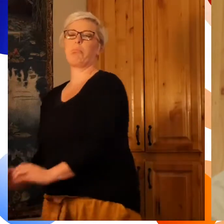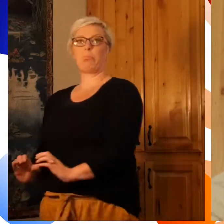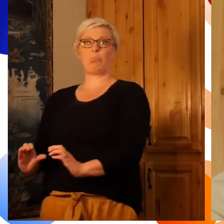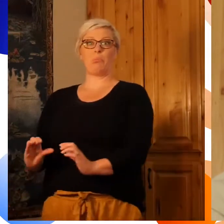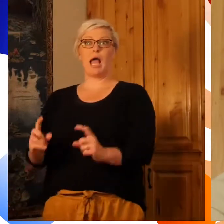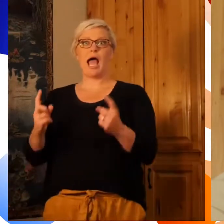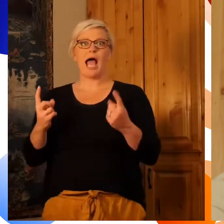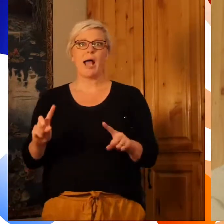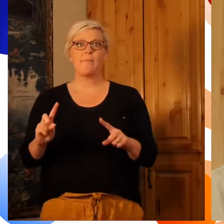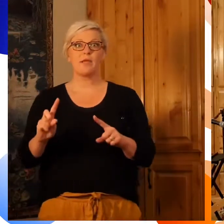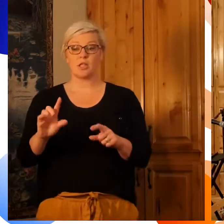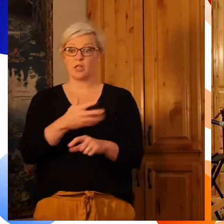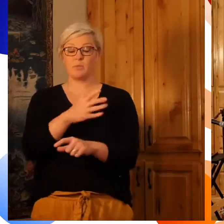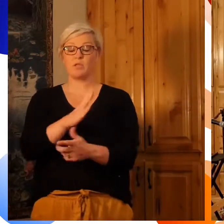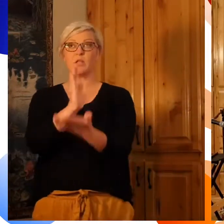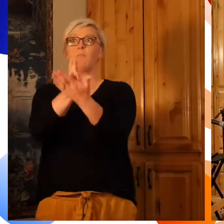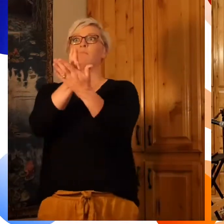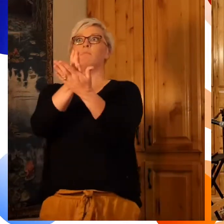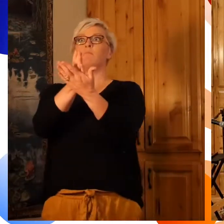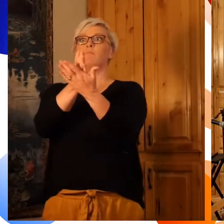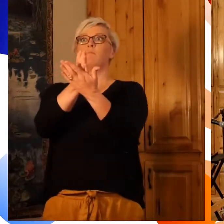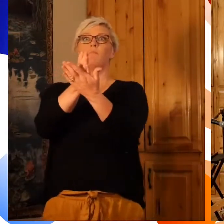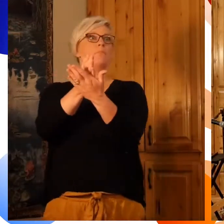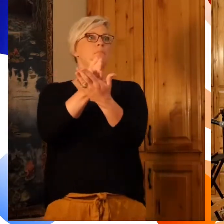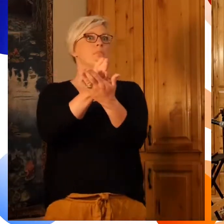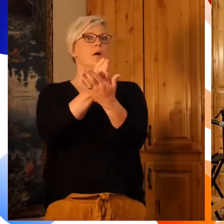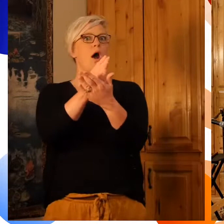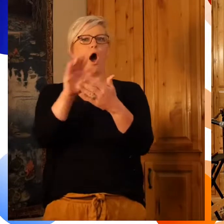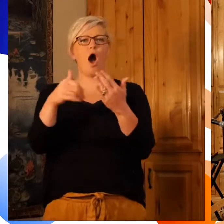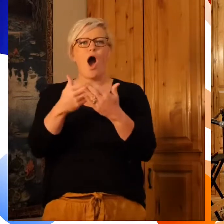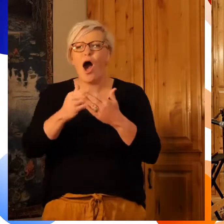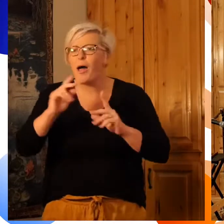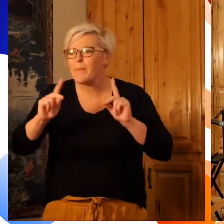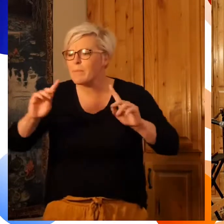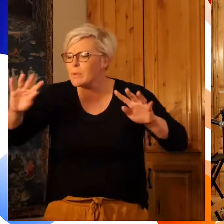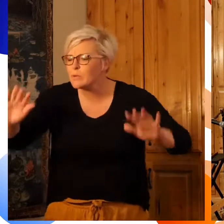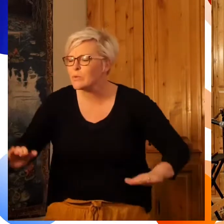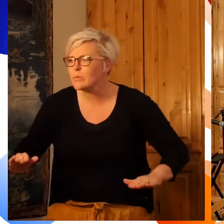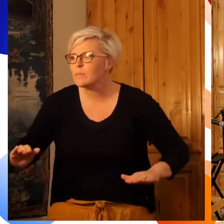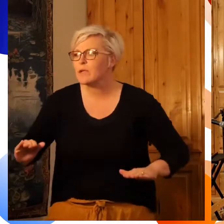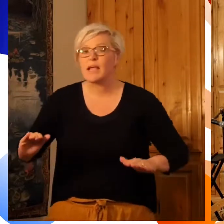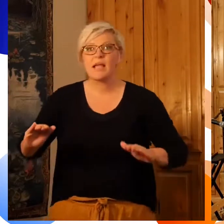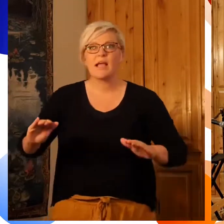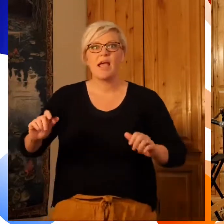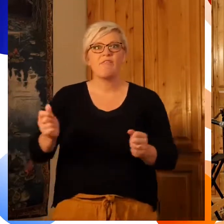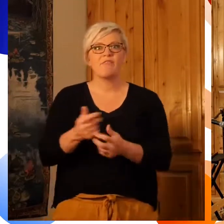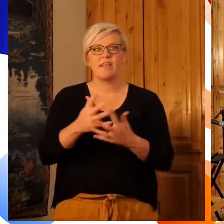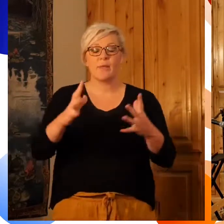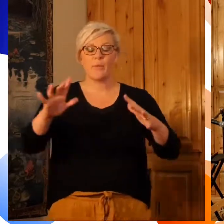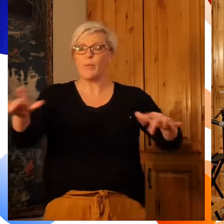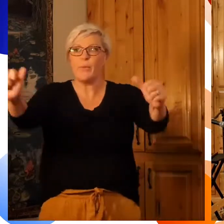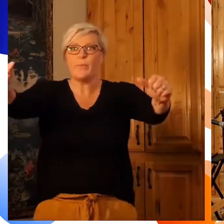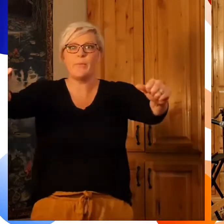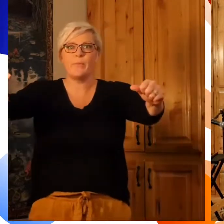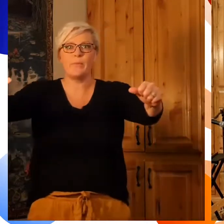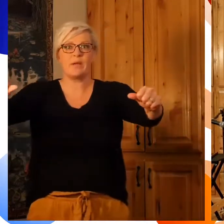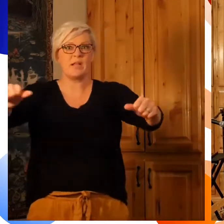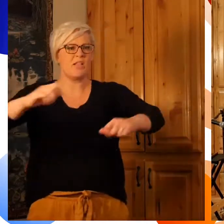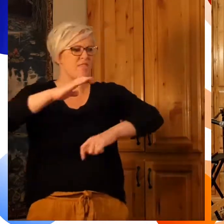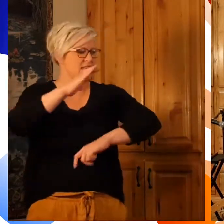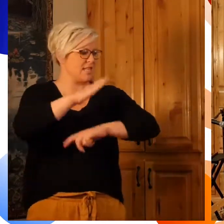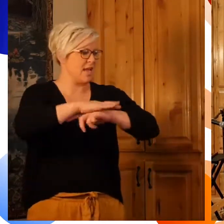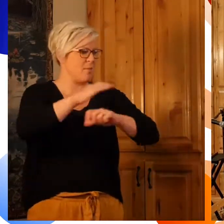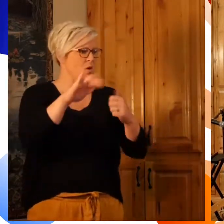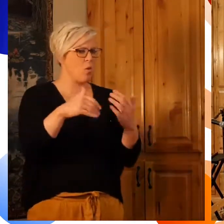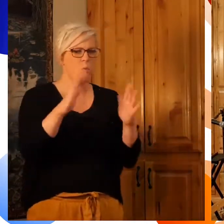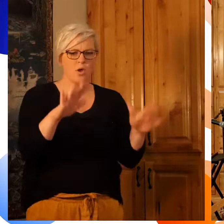music stopped, and all the little people and all the lights disappeared in the blink of an eye, including the table and all the wonderful food that was